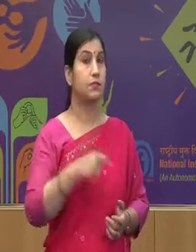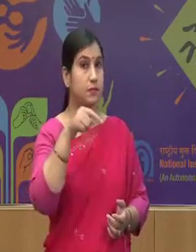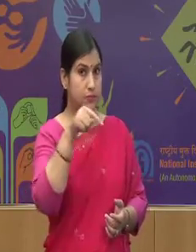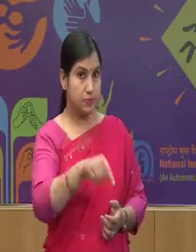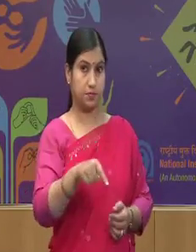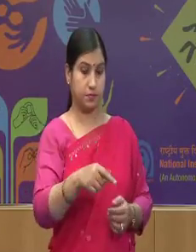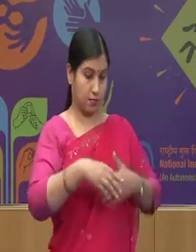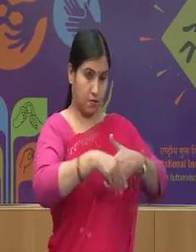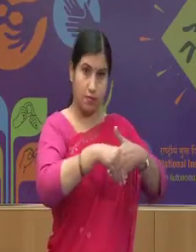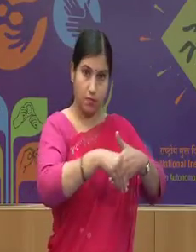According to this agreement,